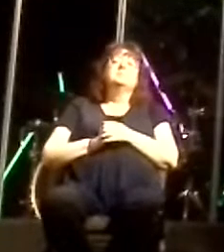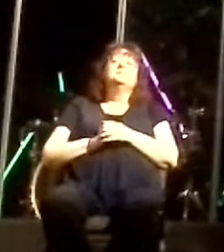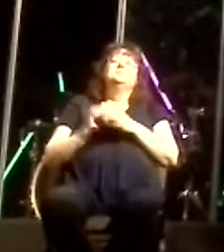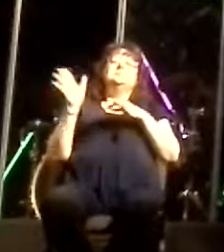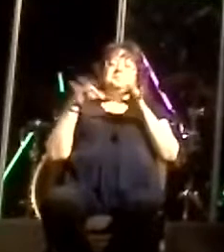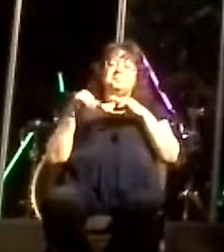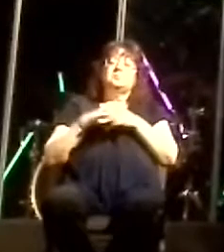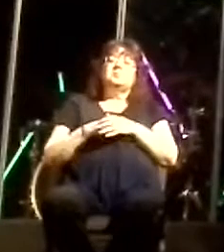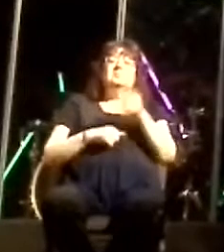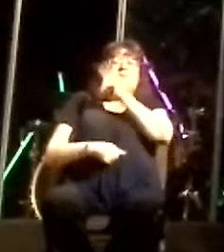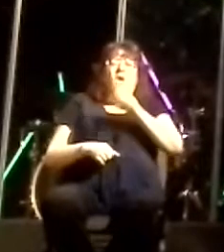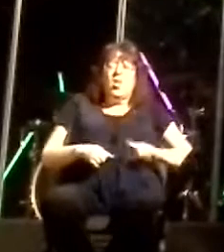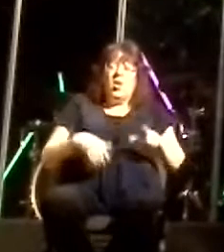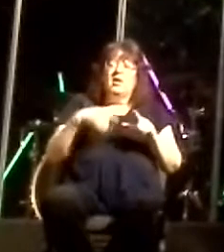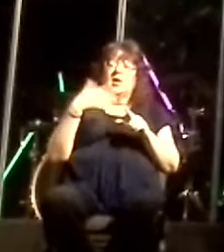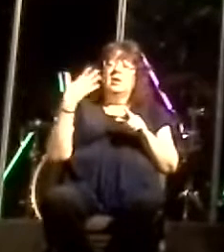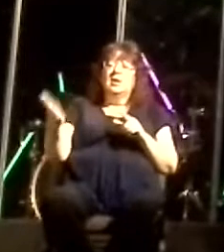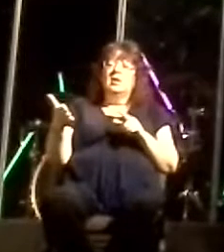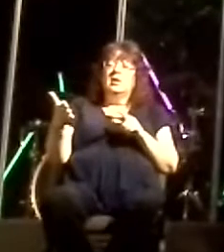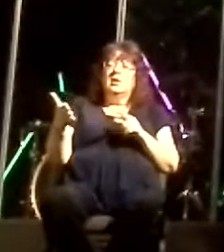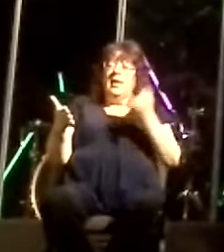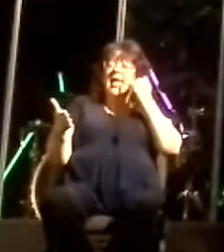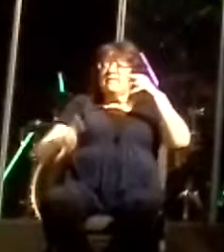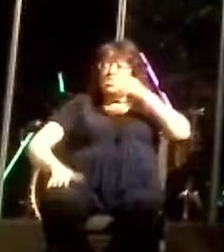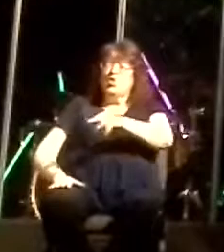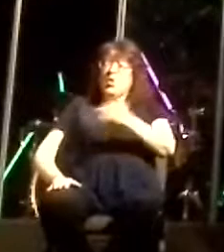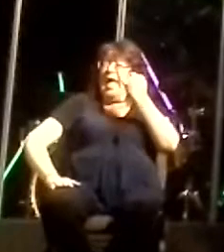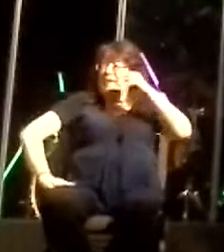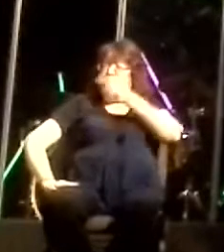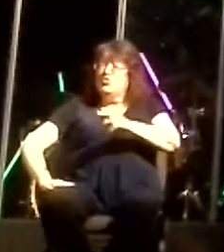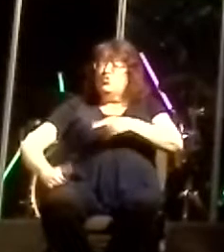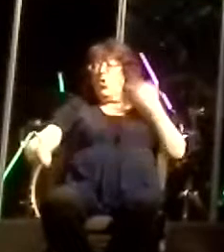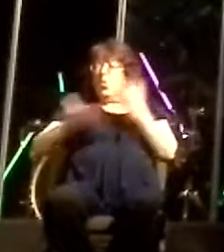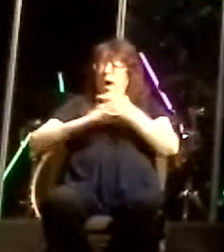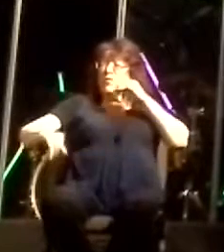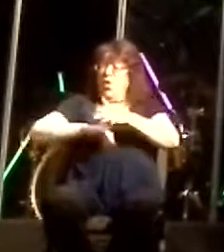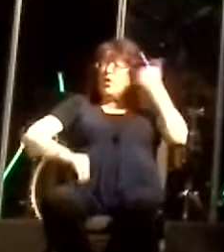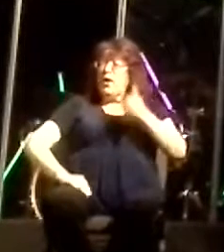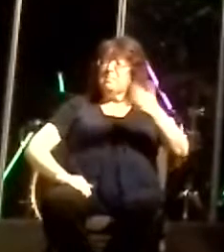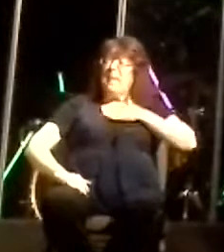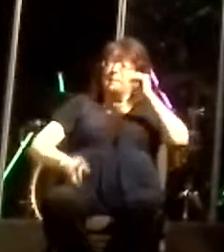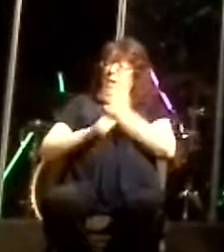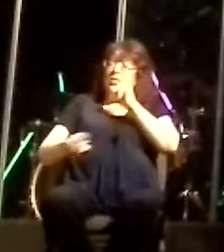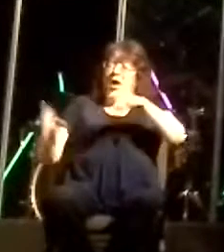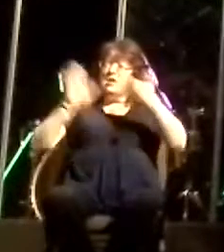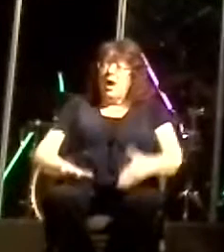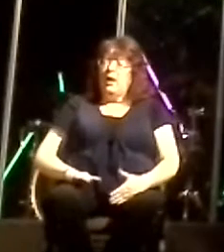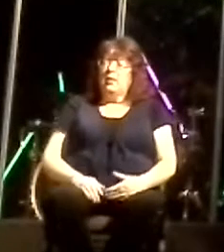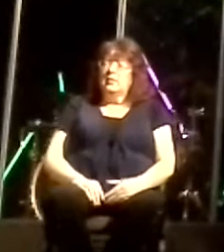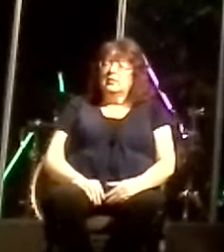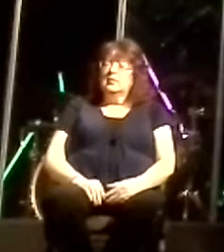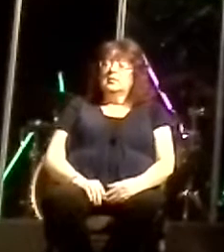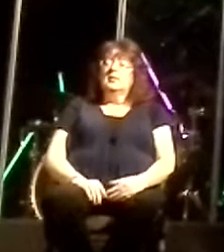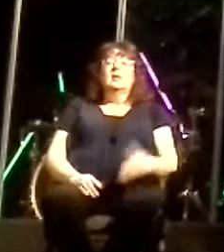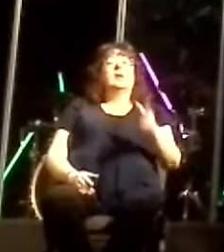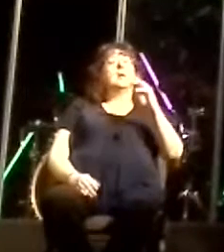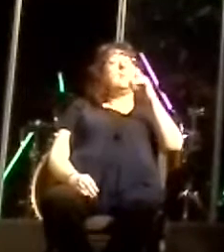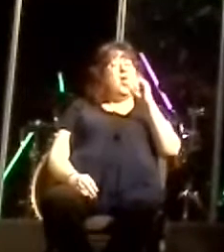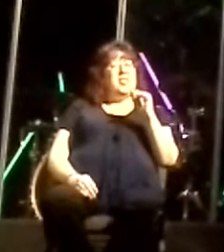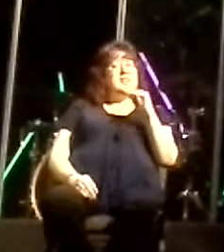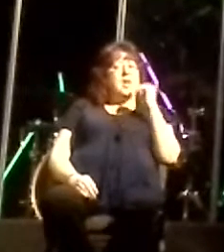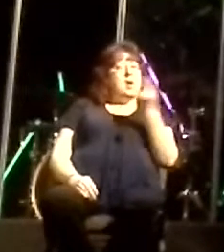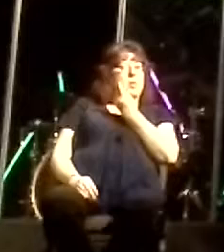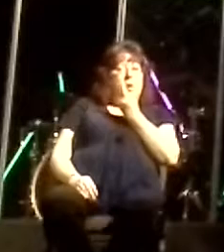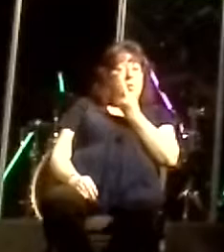She says this, "Lord," Martha said, if you had been here, my brother would not have died." And Martha's